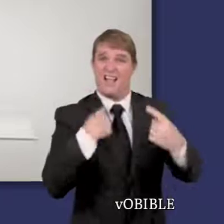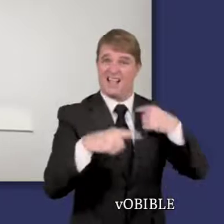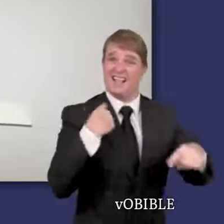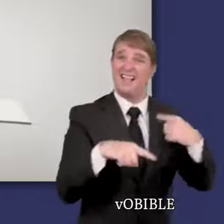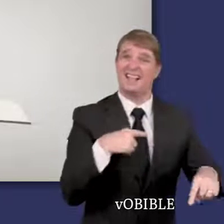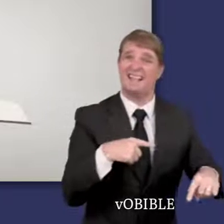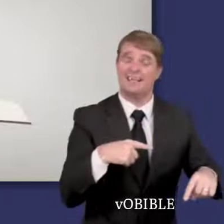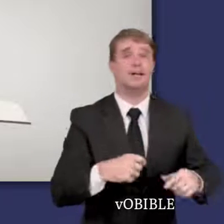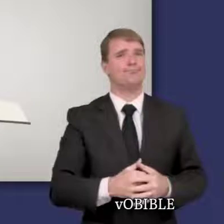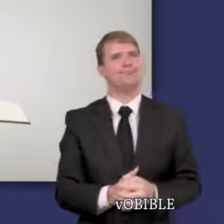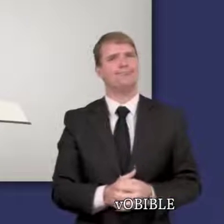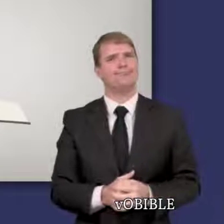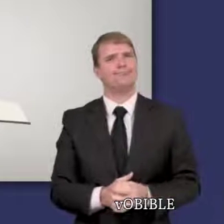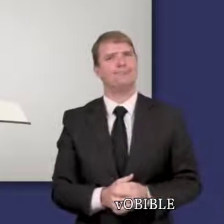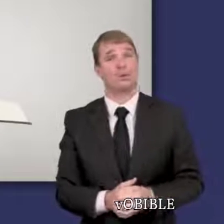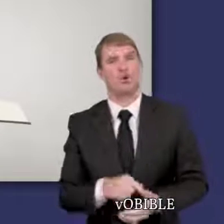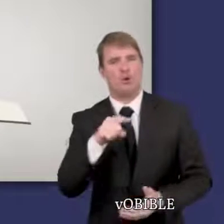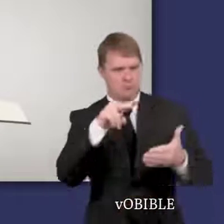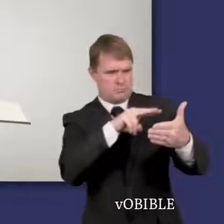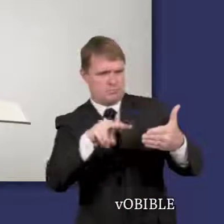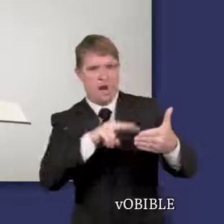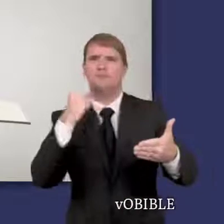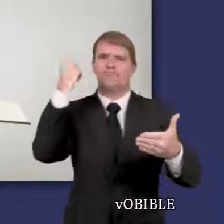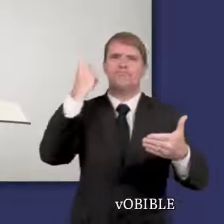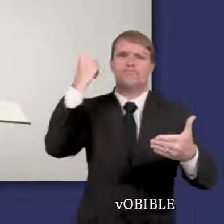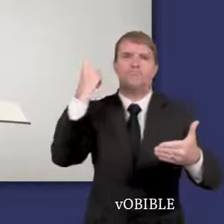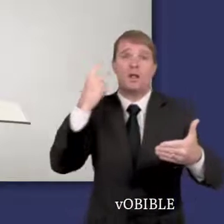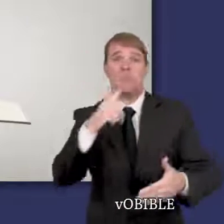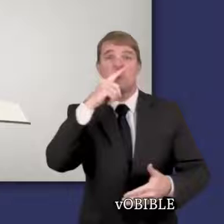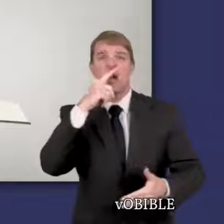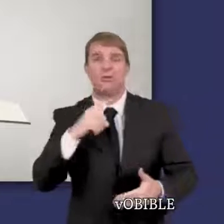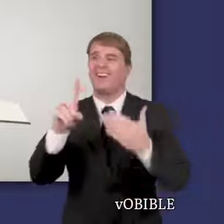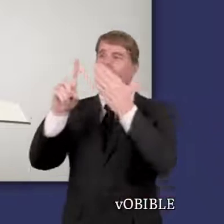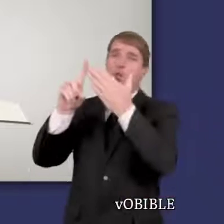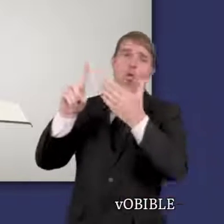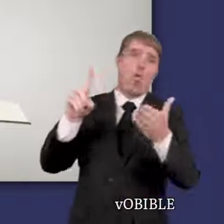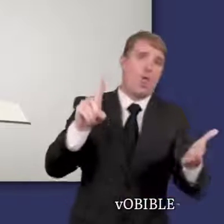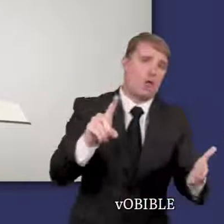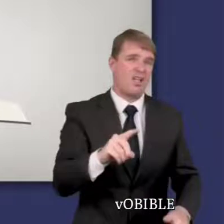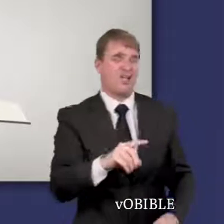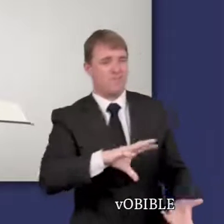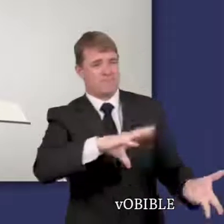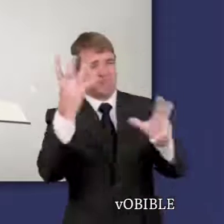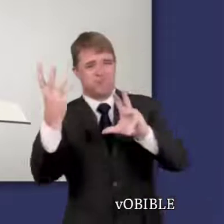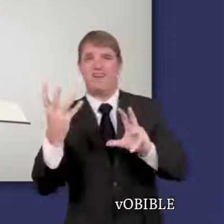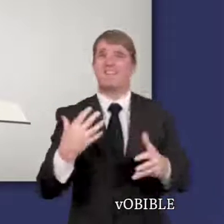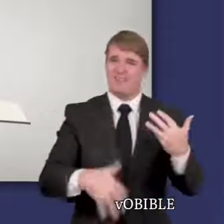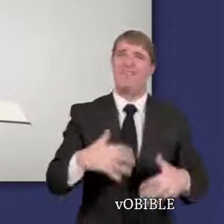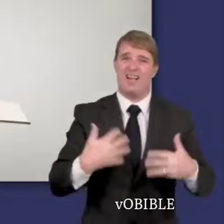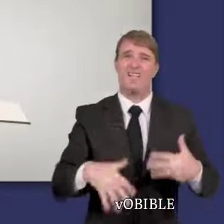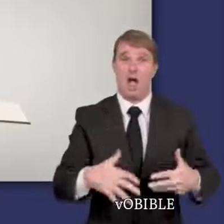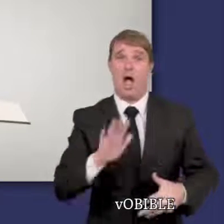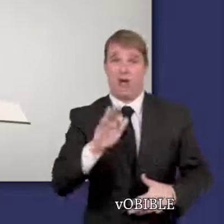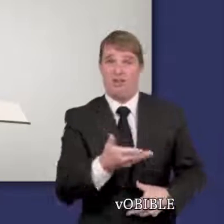As you read the book of Judges, note the harm that can come to those who leave Jehovah. Observe how